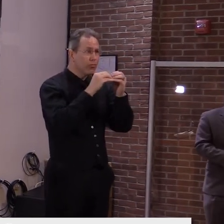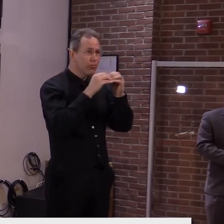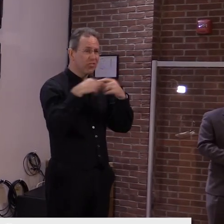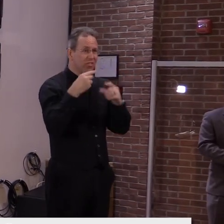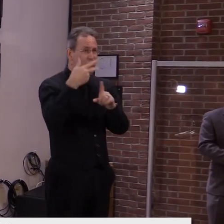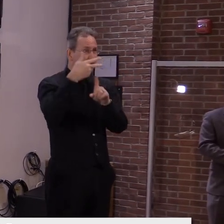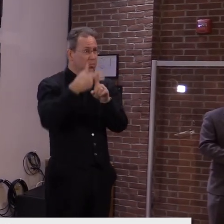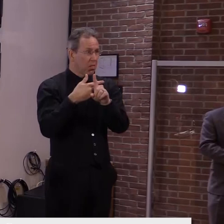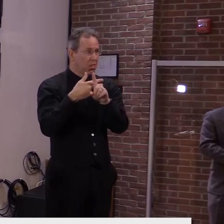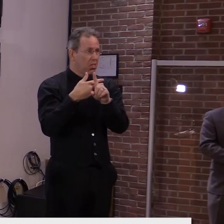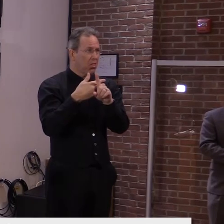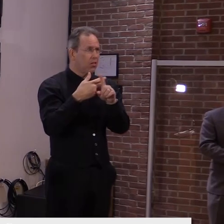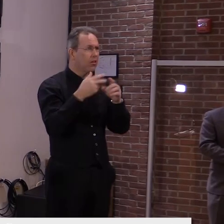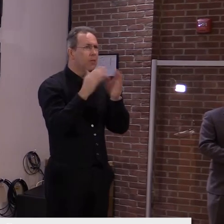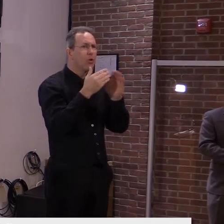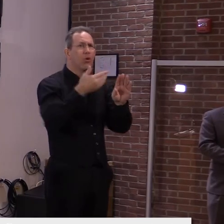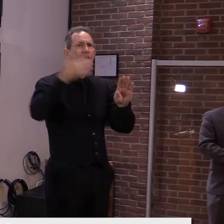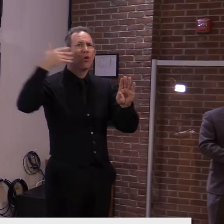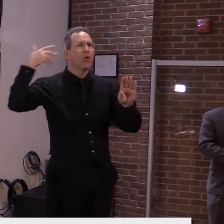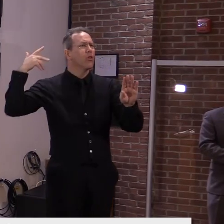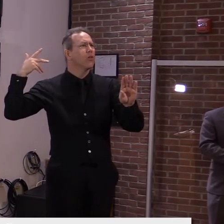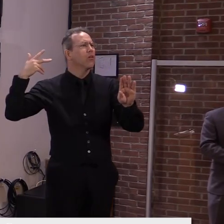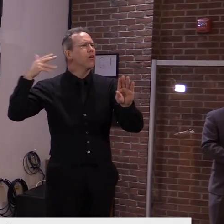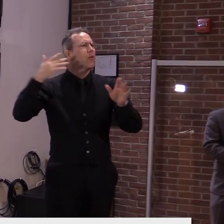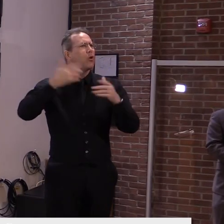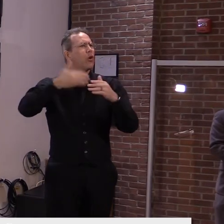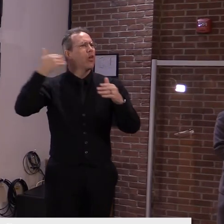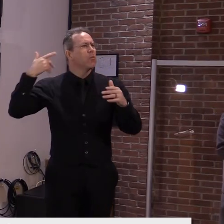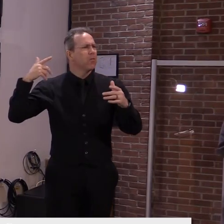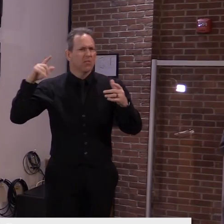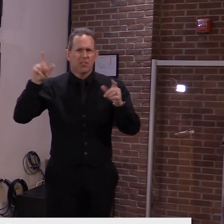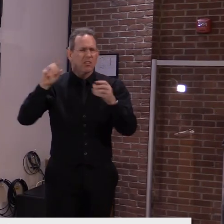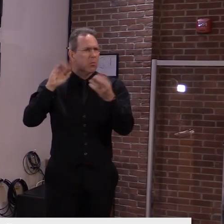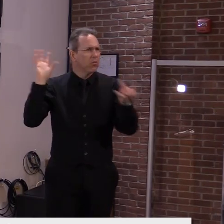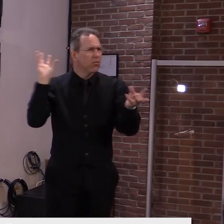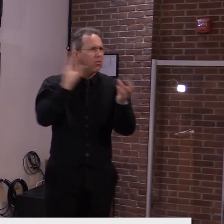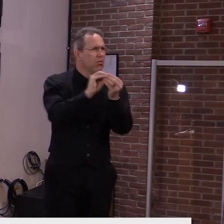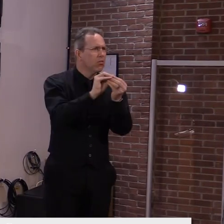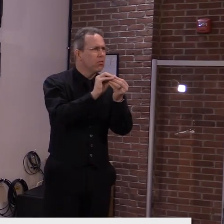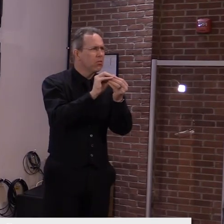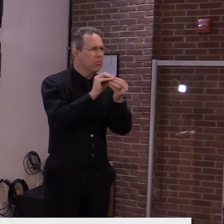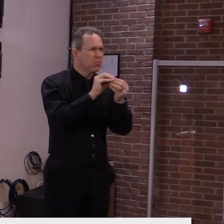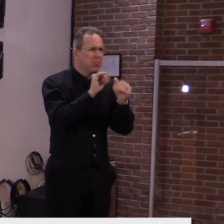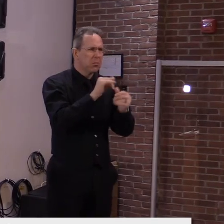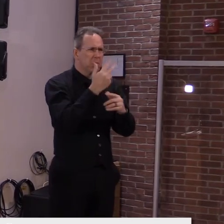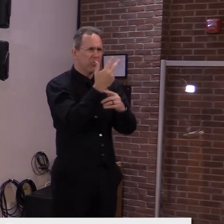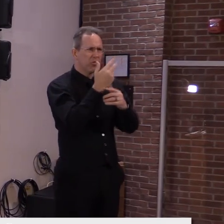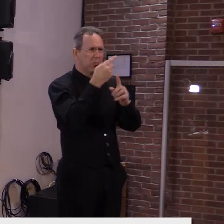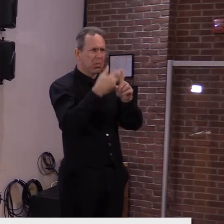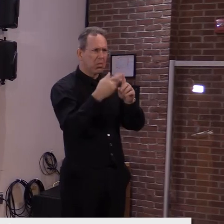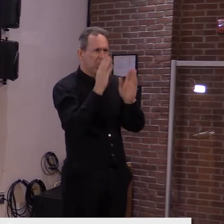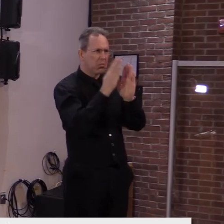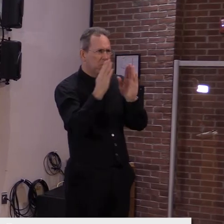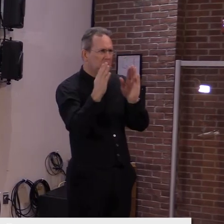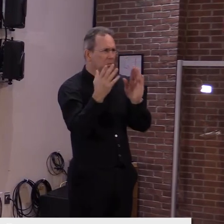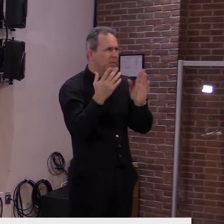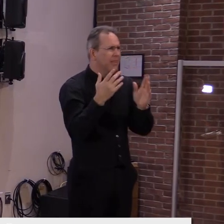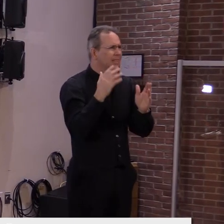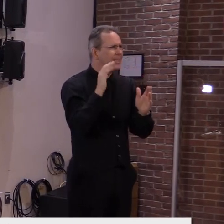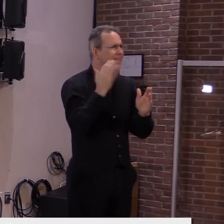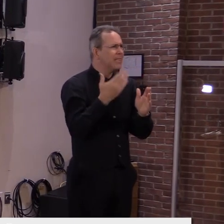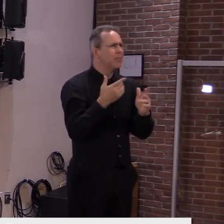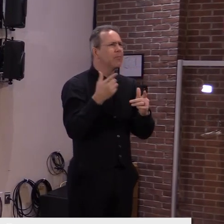The magnitude of the cases was on the order of a city with a population, say, like Burlington, than a